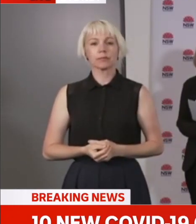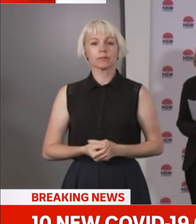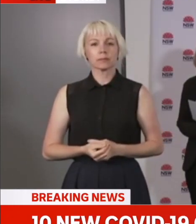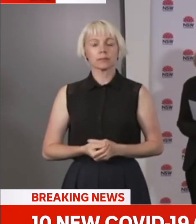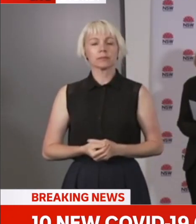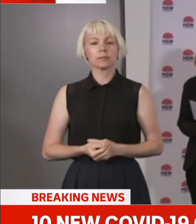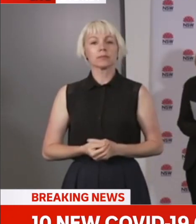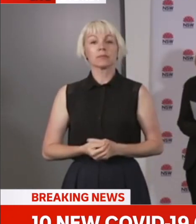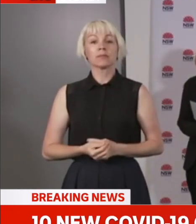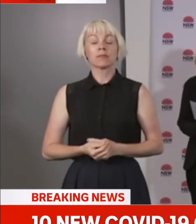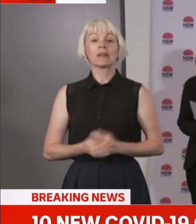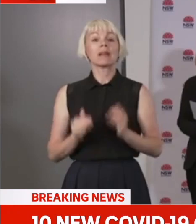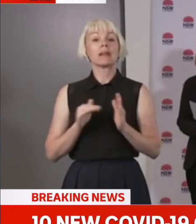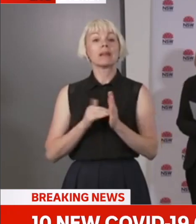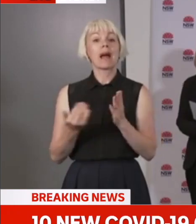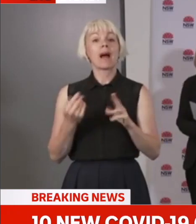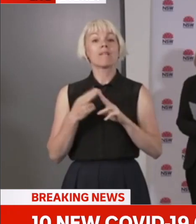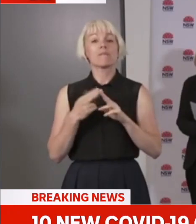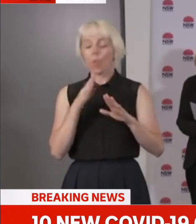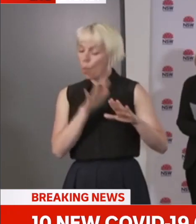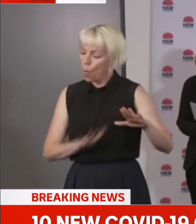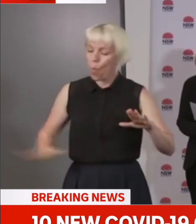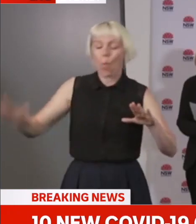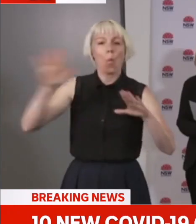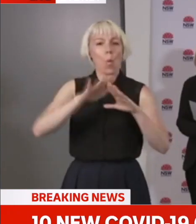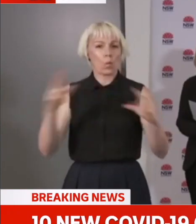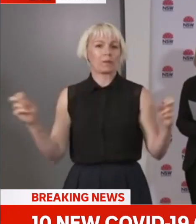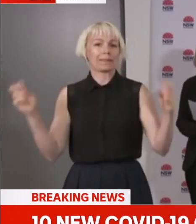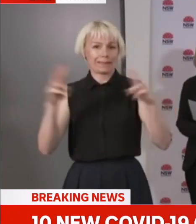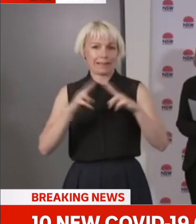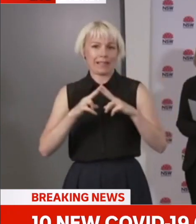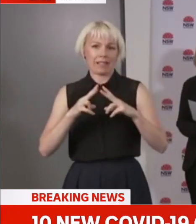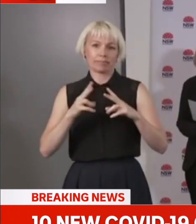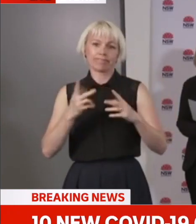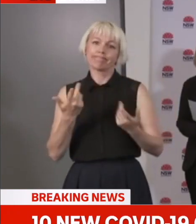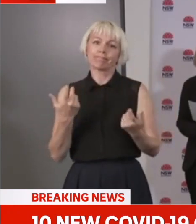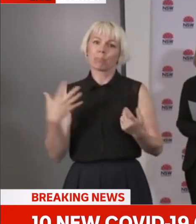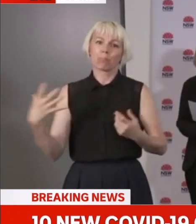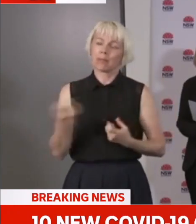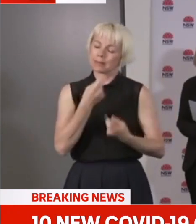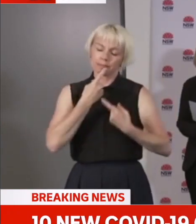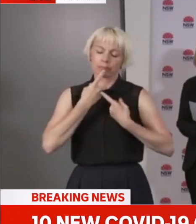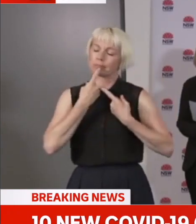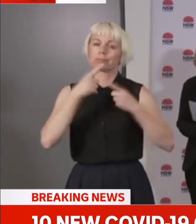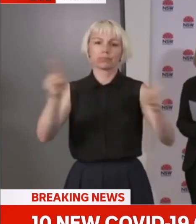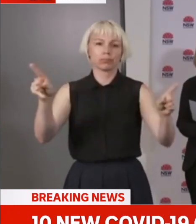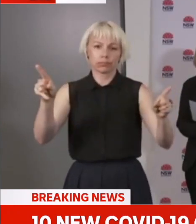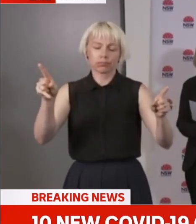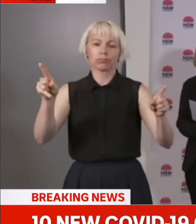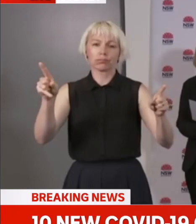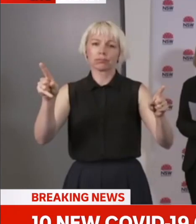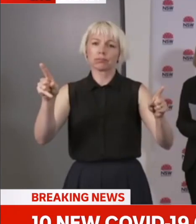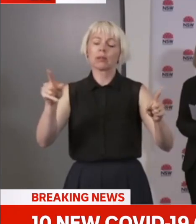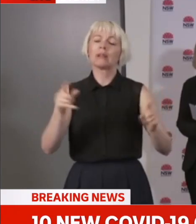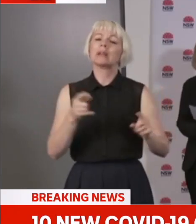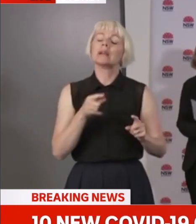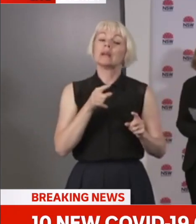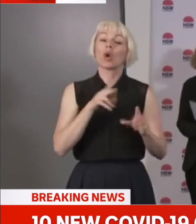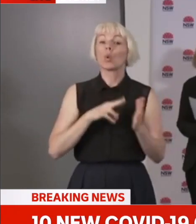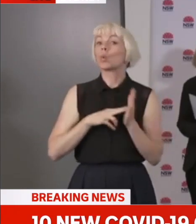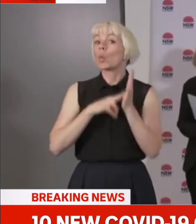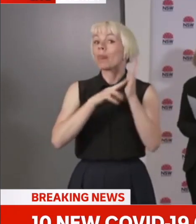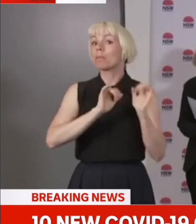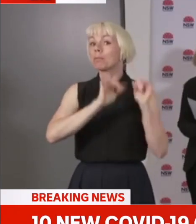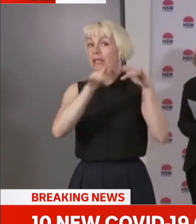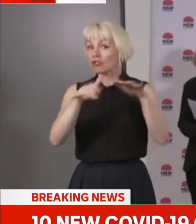of high alert for everybody around Sydney? We know, and Dr. Chant will communicate, that a couple of the cases, although they're